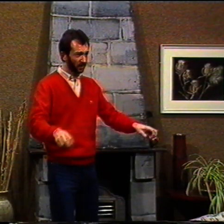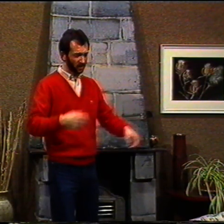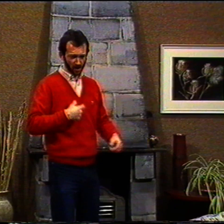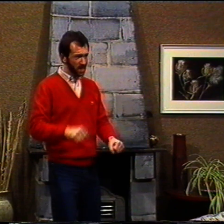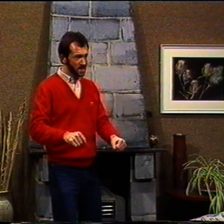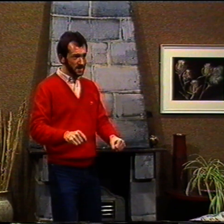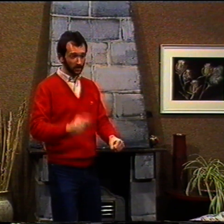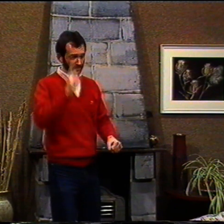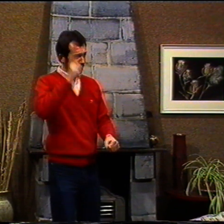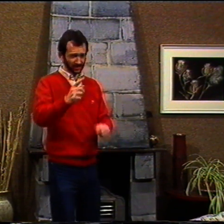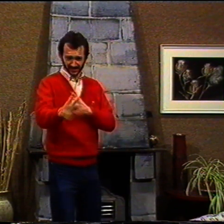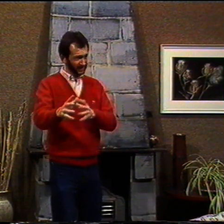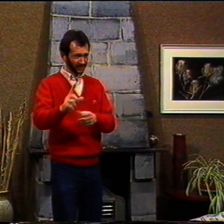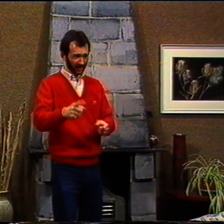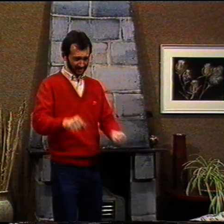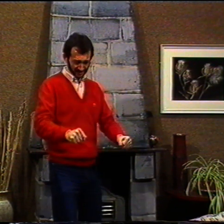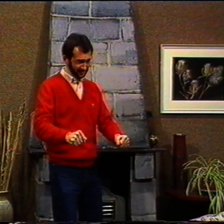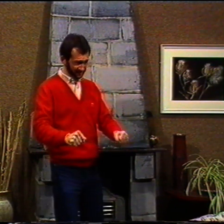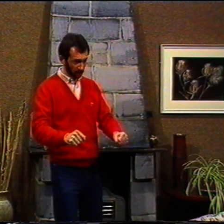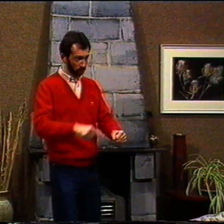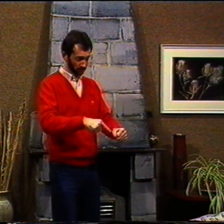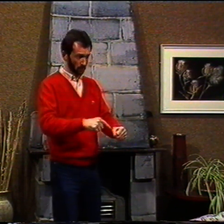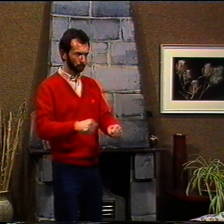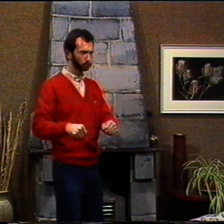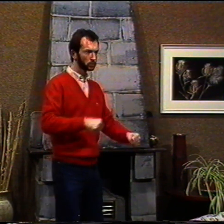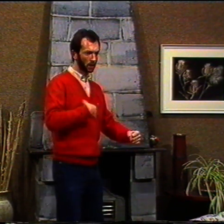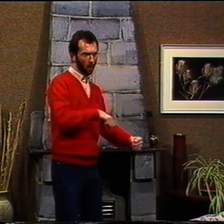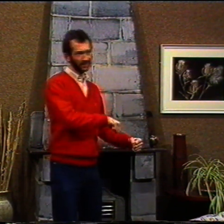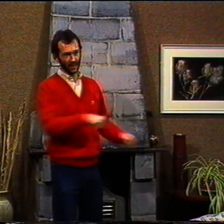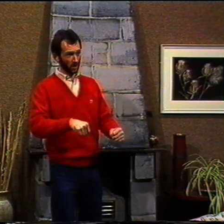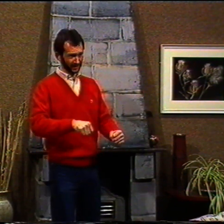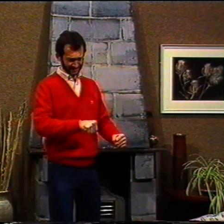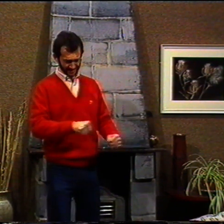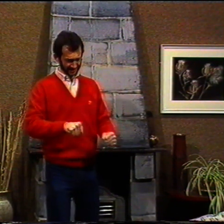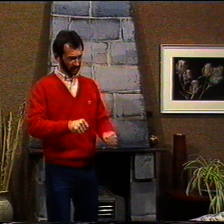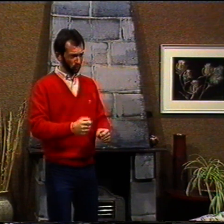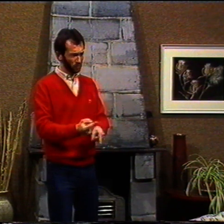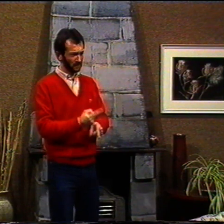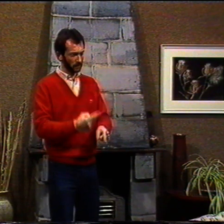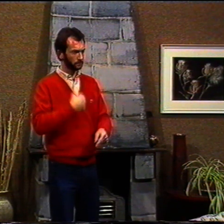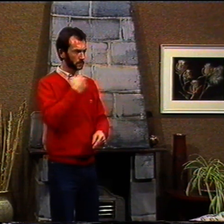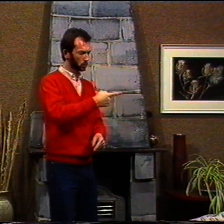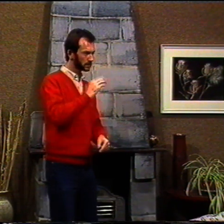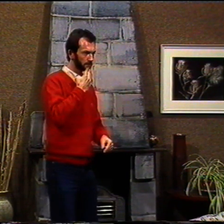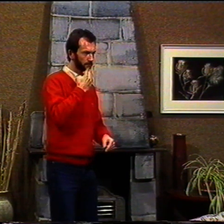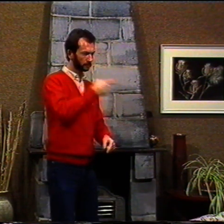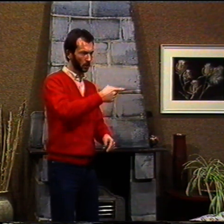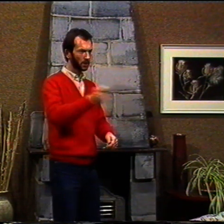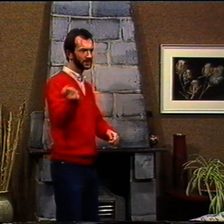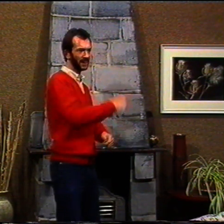were holding on desperately. We couldn't sign and communicate. I wanted the boat to go one way, and the boat was being pushed the other, and I told